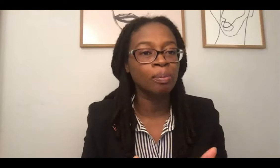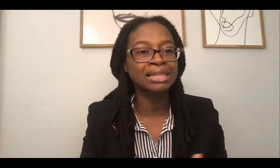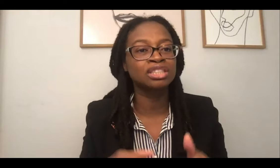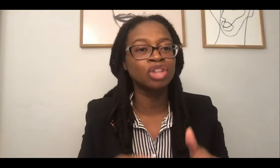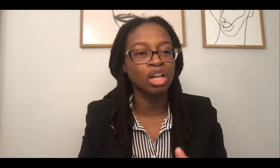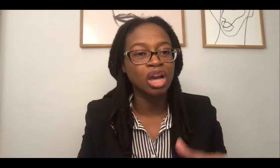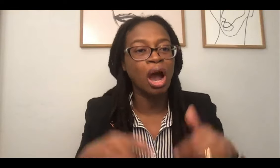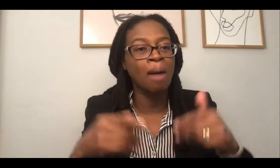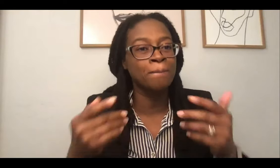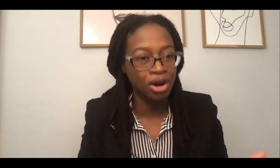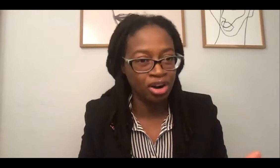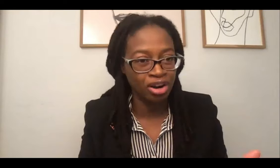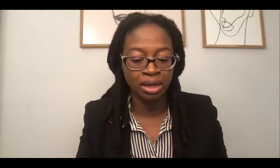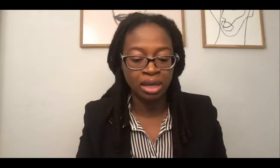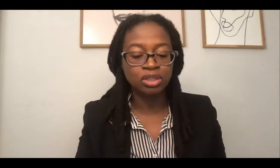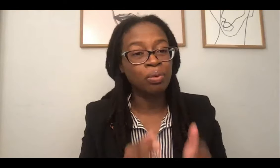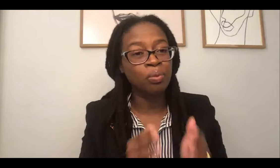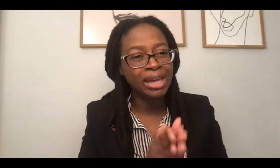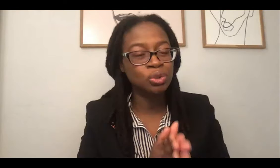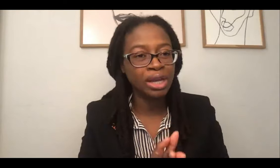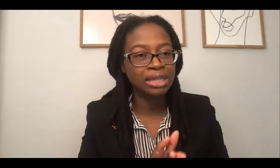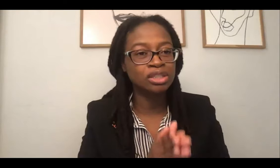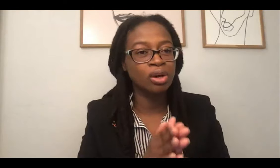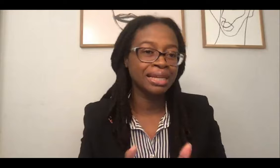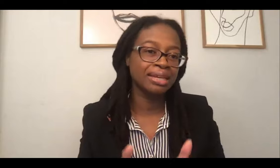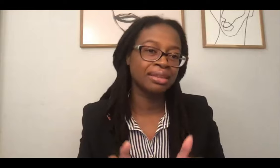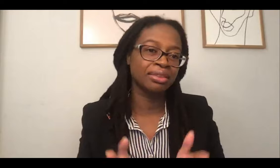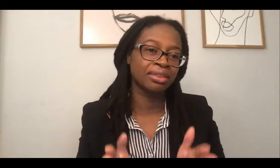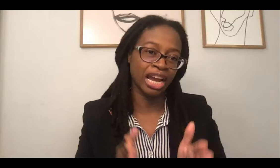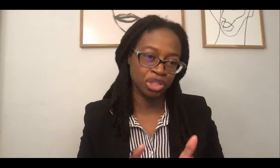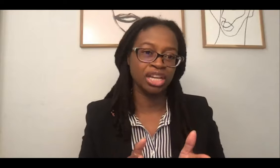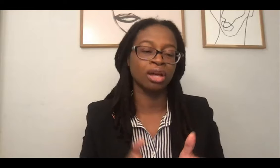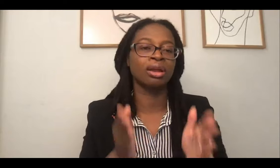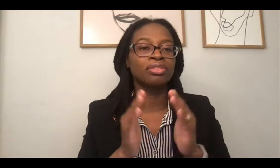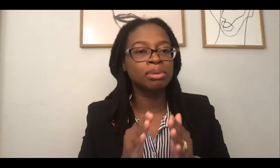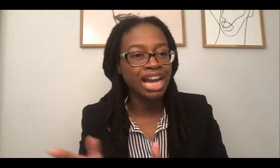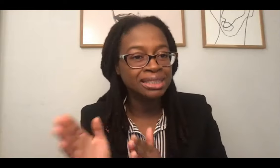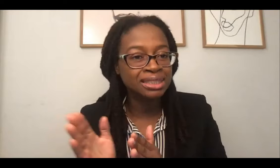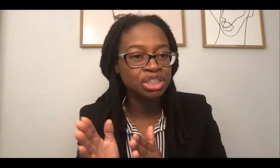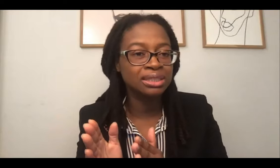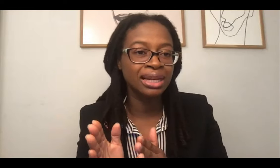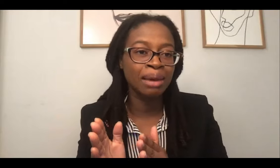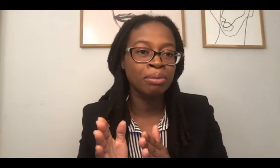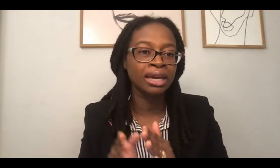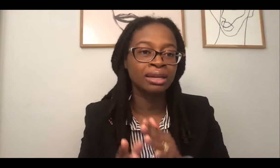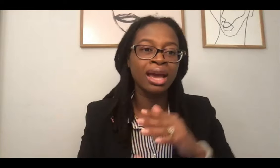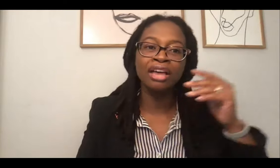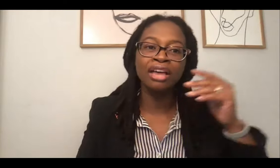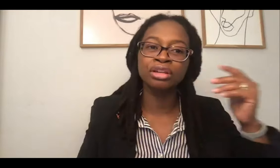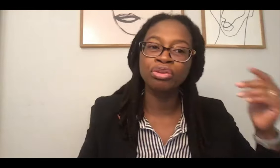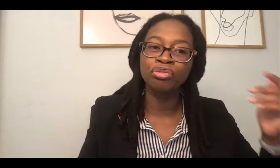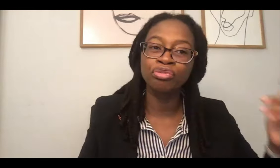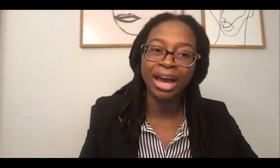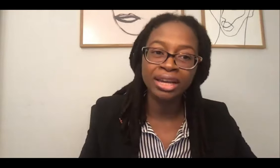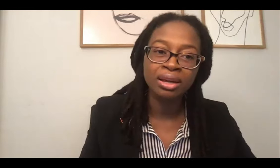is not a burden? So that when students complete their education, they're able to transition to the labor market, either to